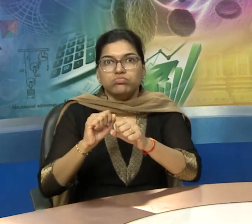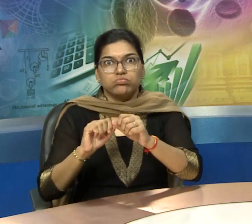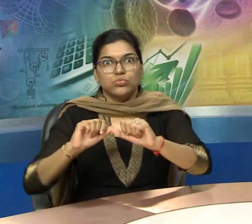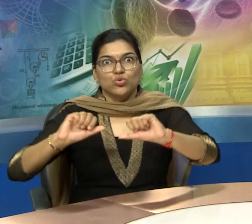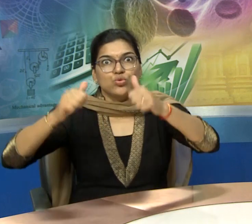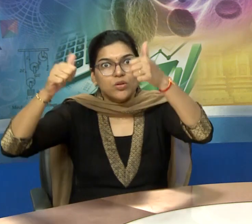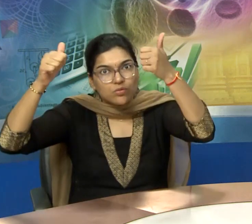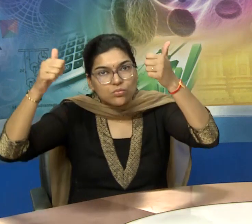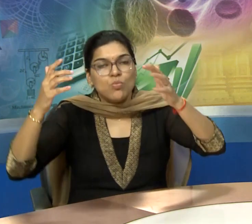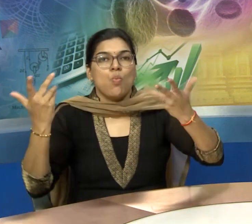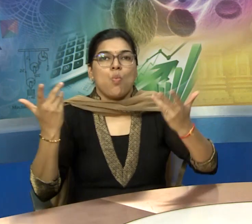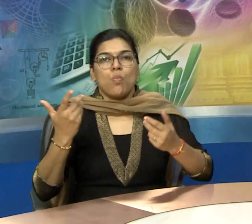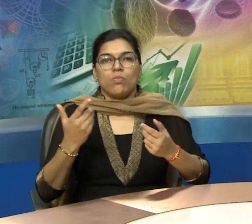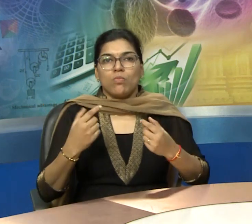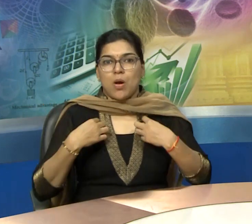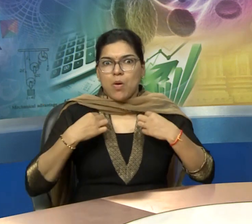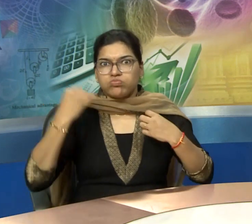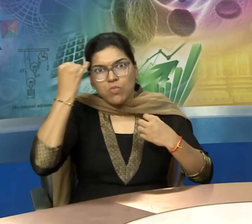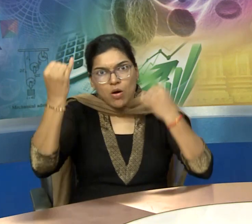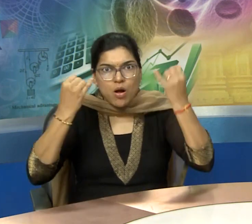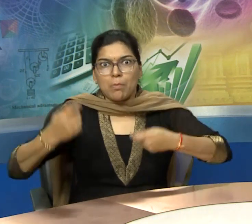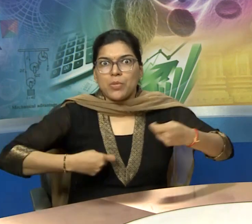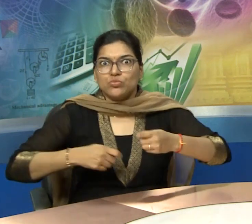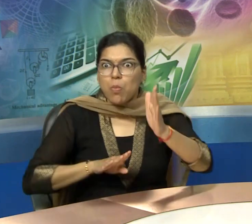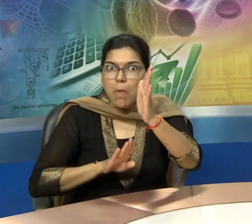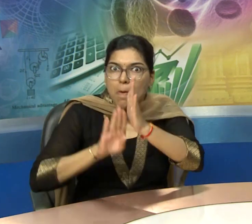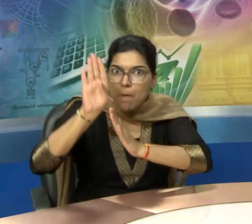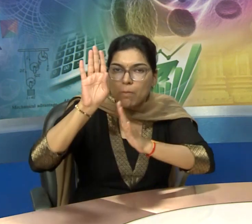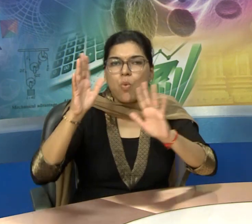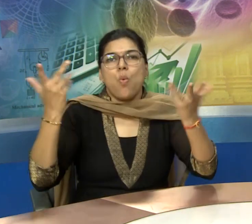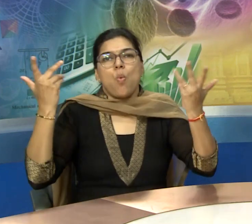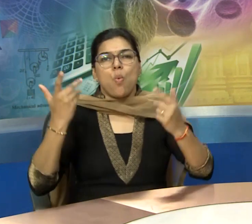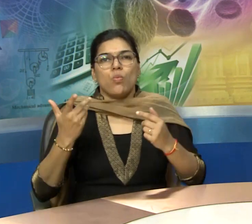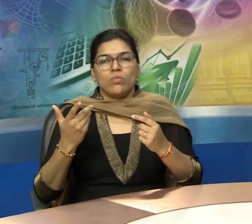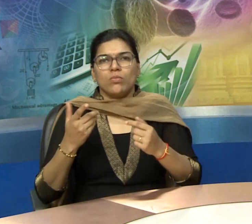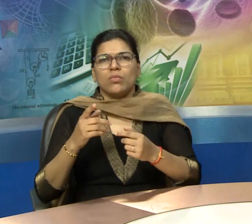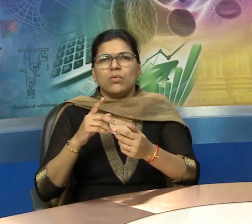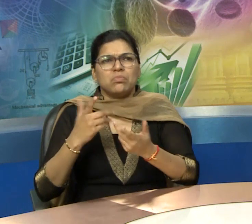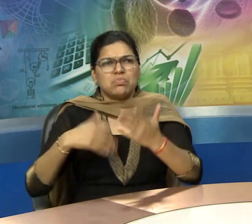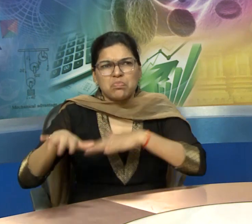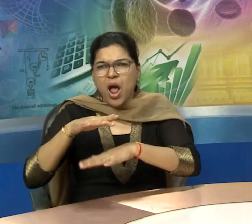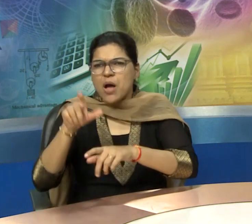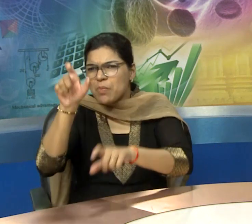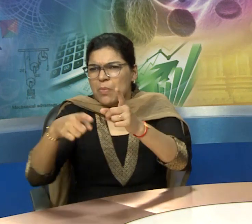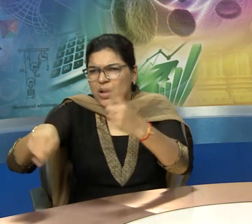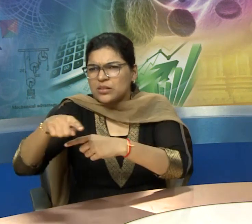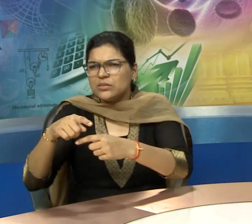as there are various kinds of books, like books of fiction,